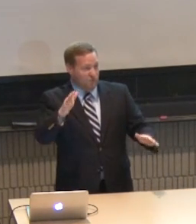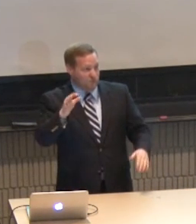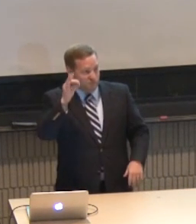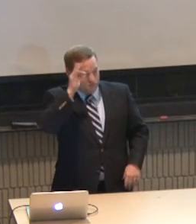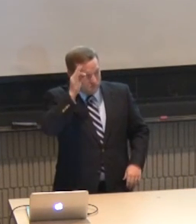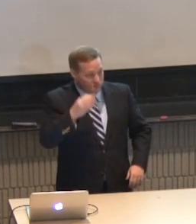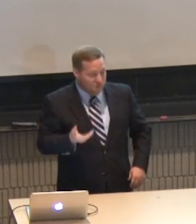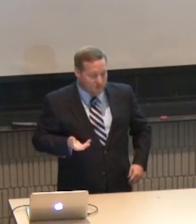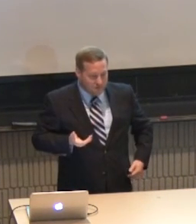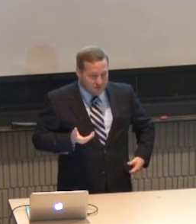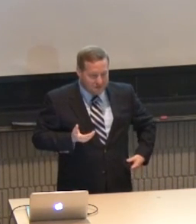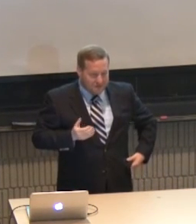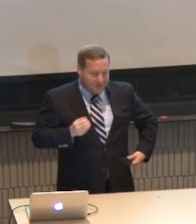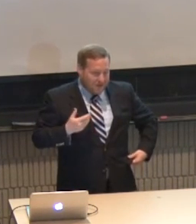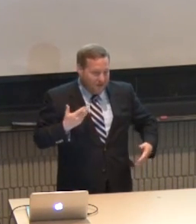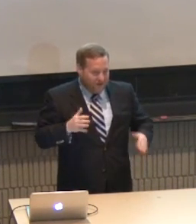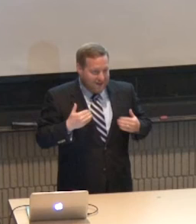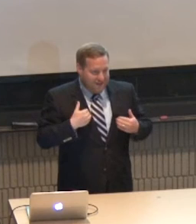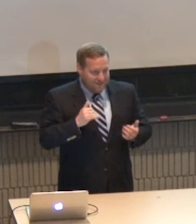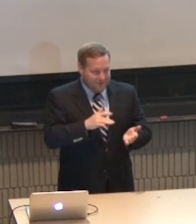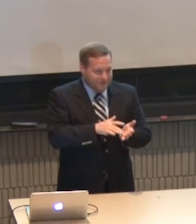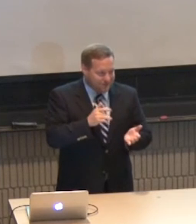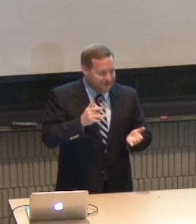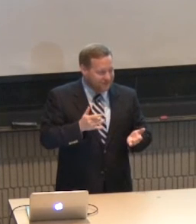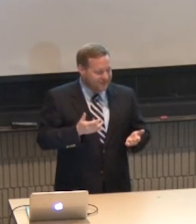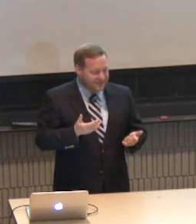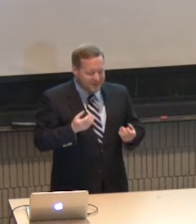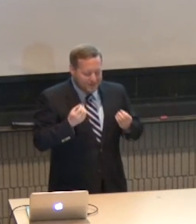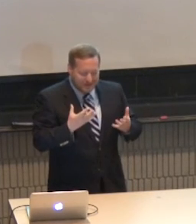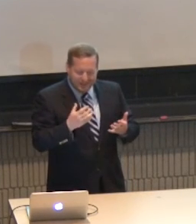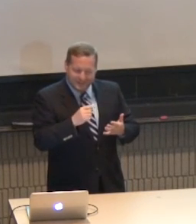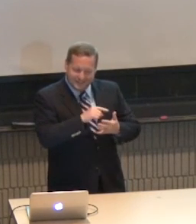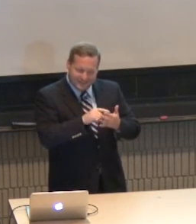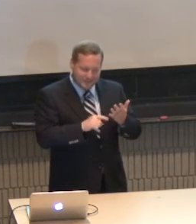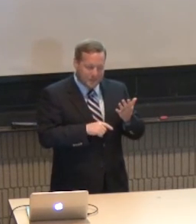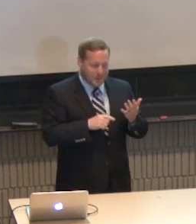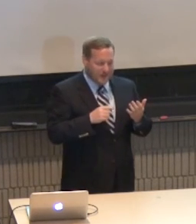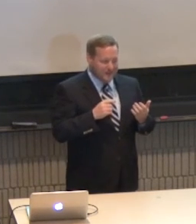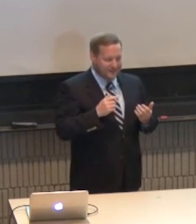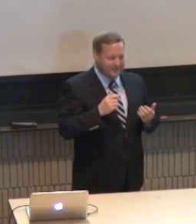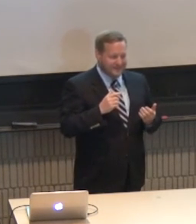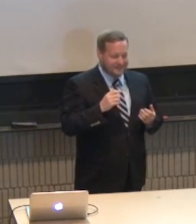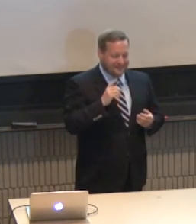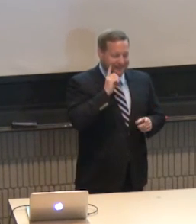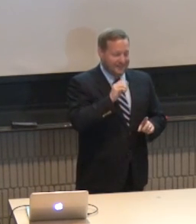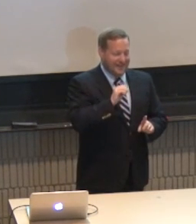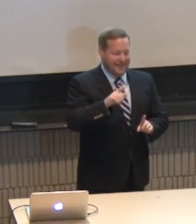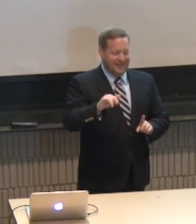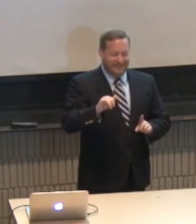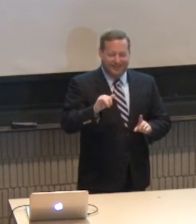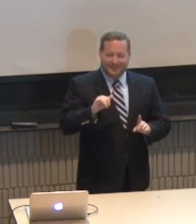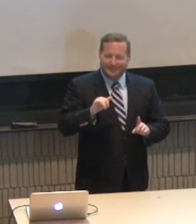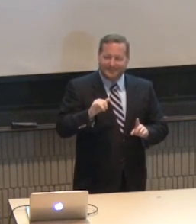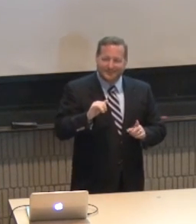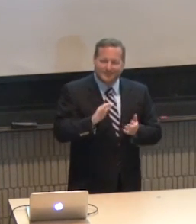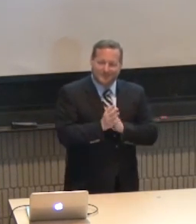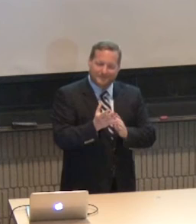You may learn all sorts of things about the culture and the community that folks in the community have never overtly been taught.